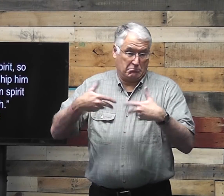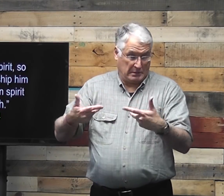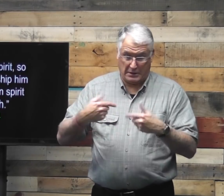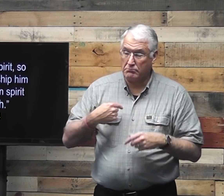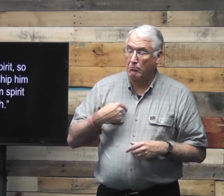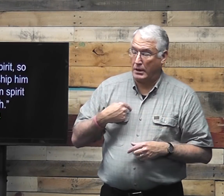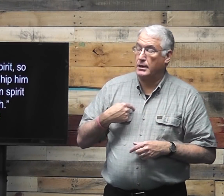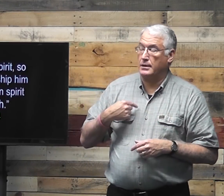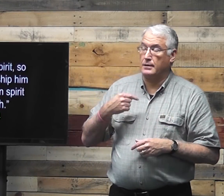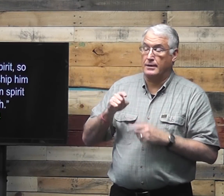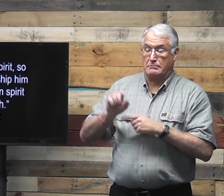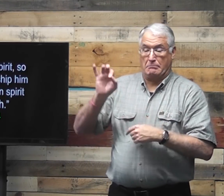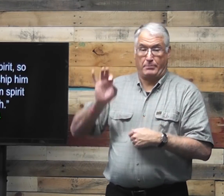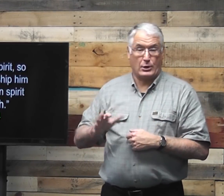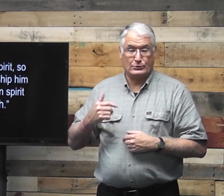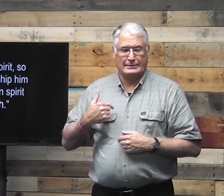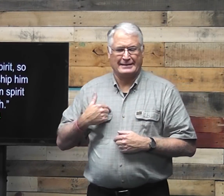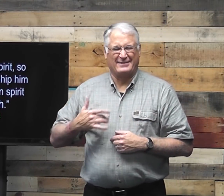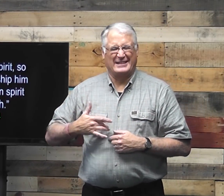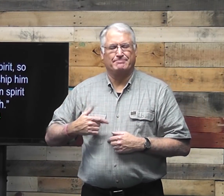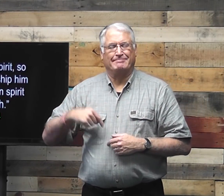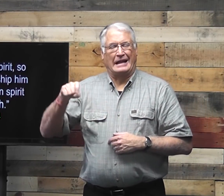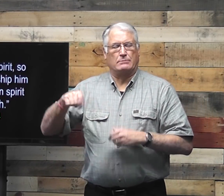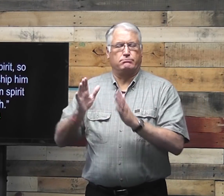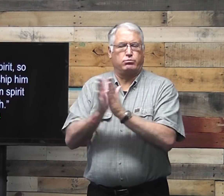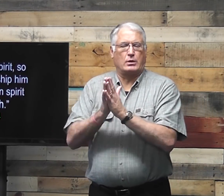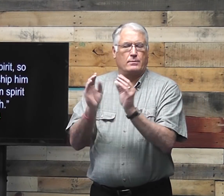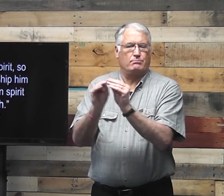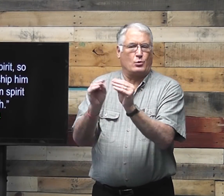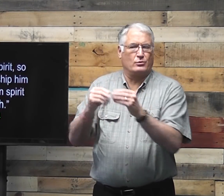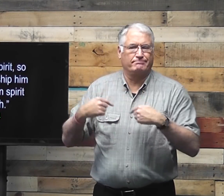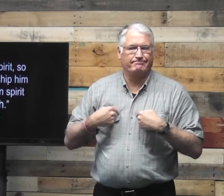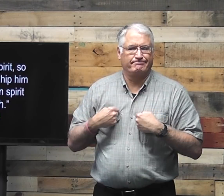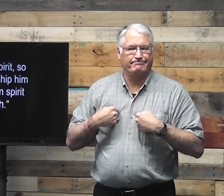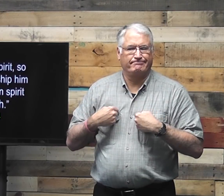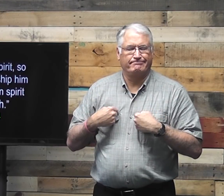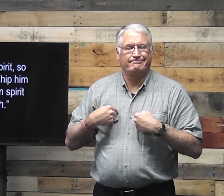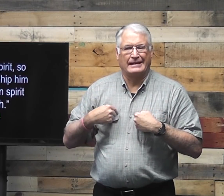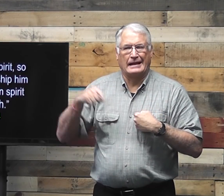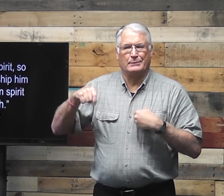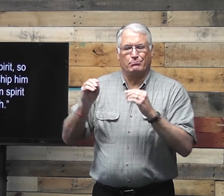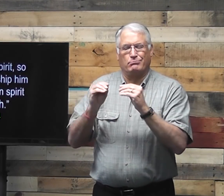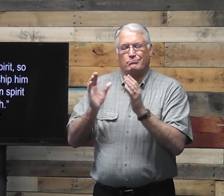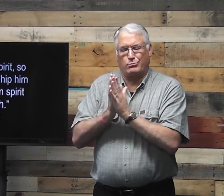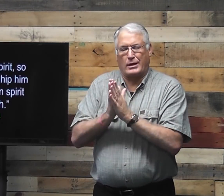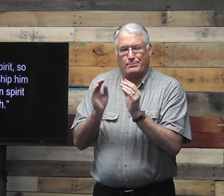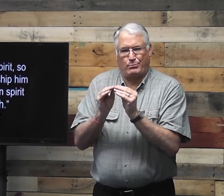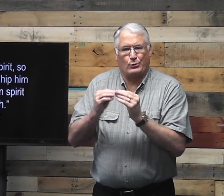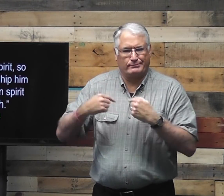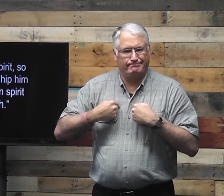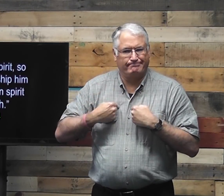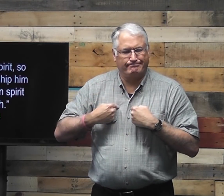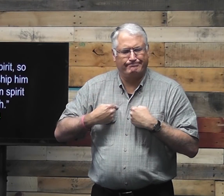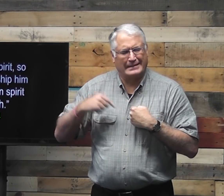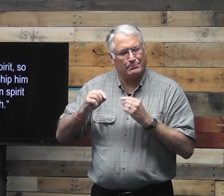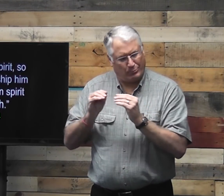So I admit, as a pastor, you know, I feel that I should pray more. I need to pray more.